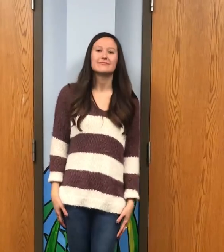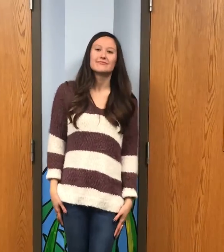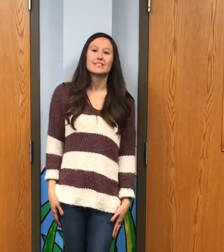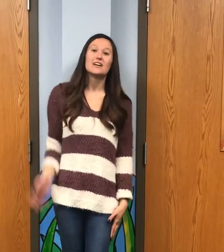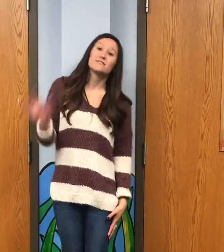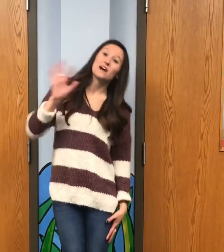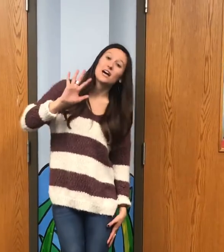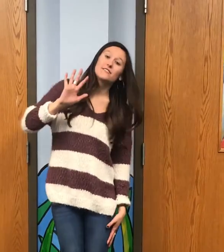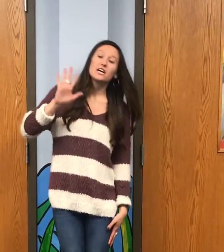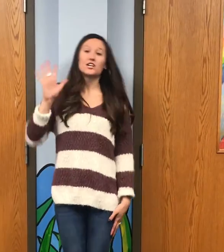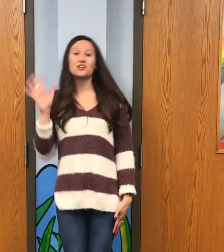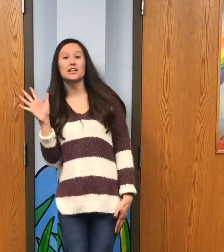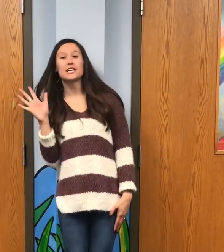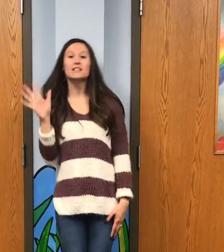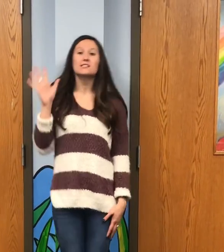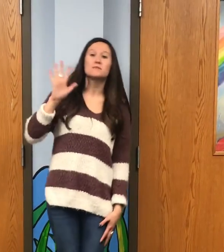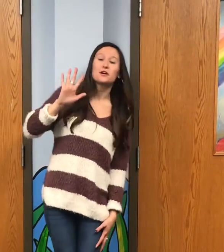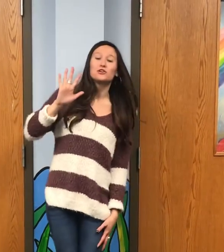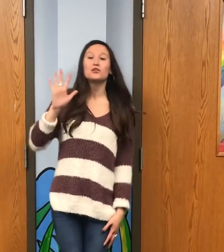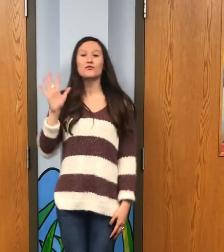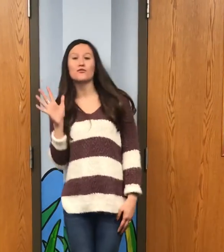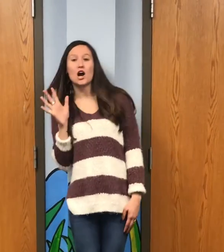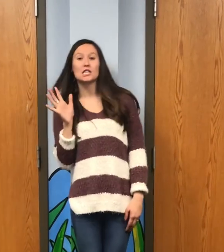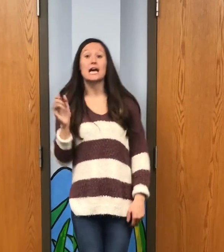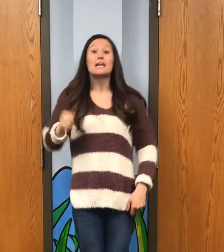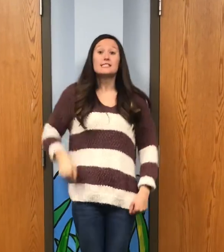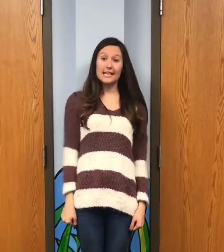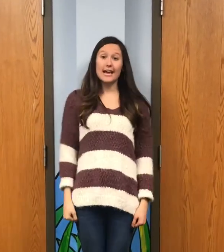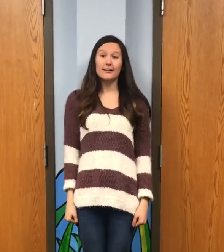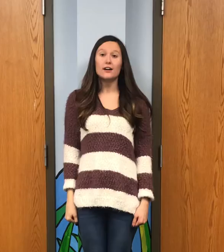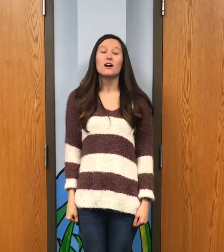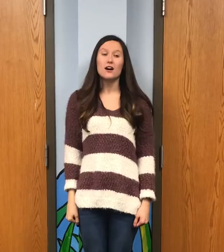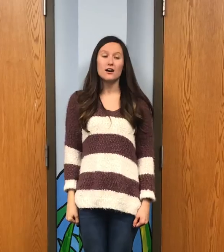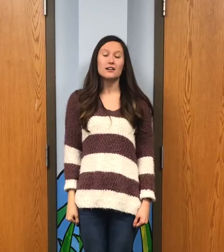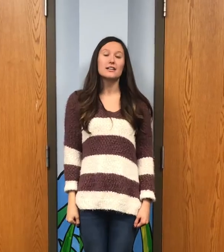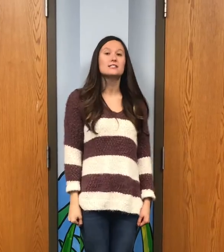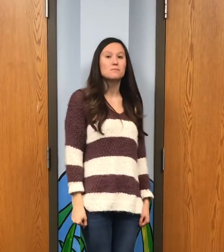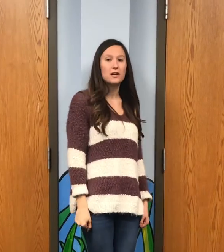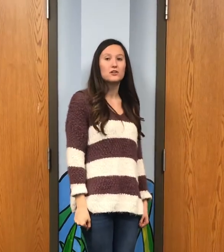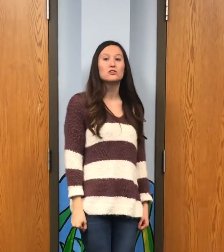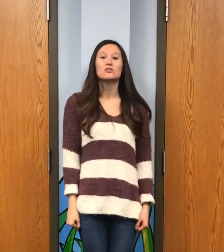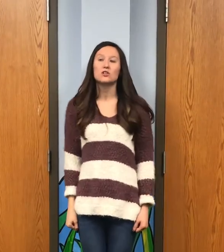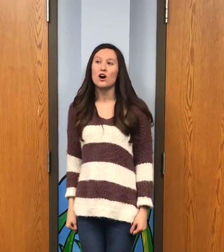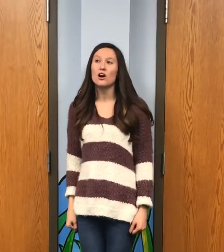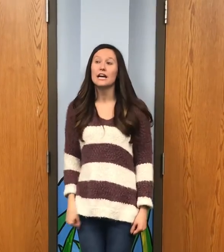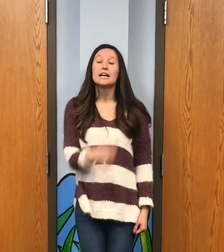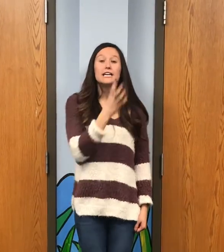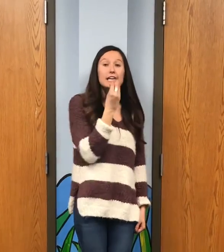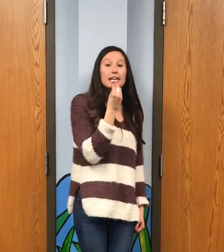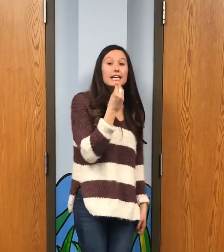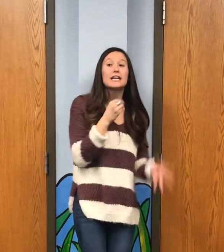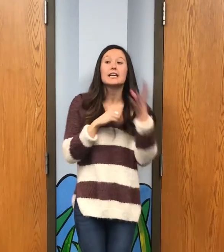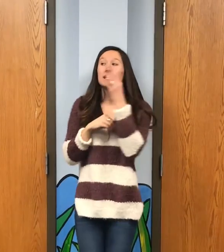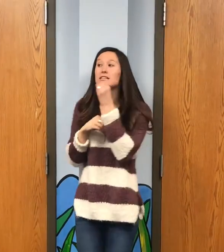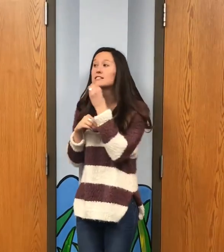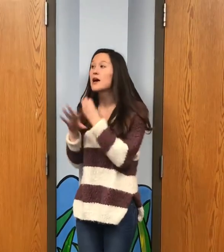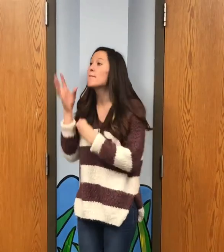Five green and speckled frogs Sat on a speckled log Eating some